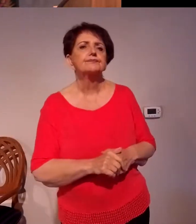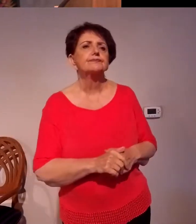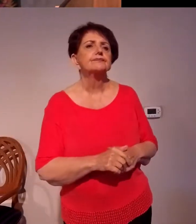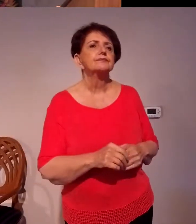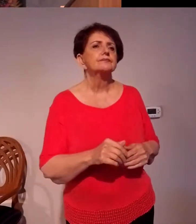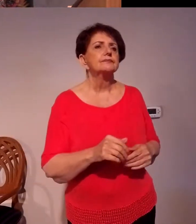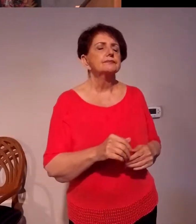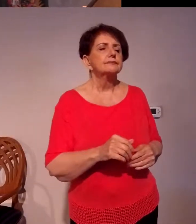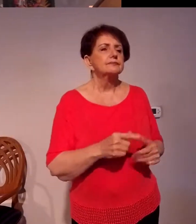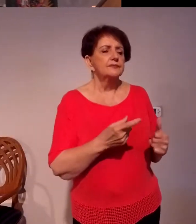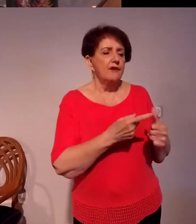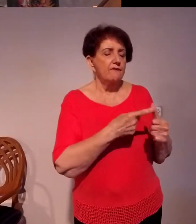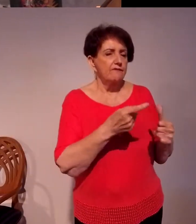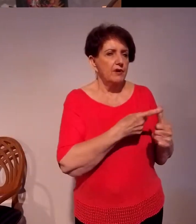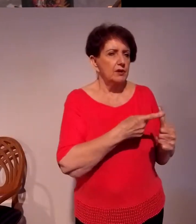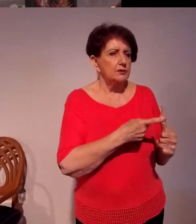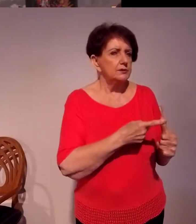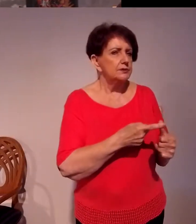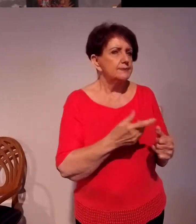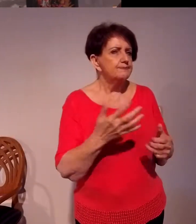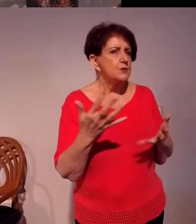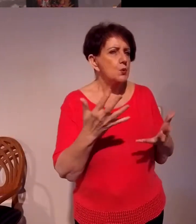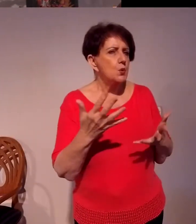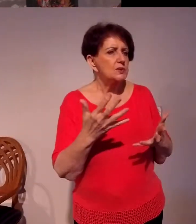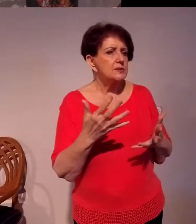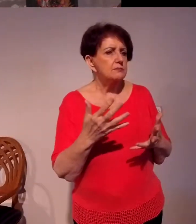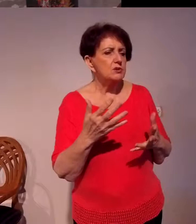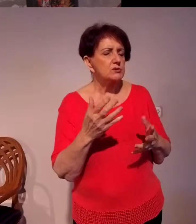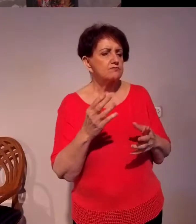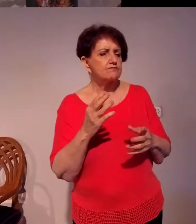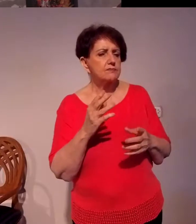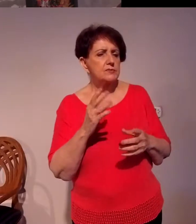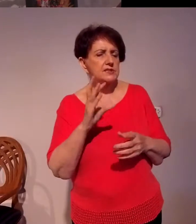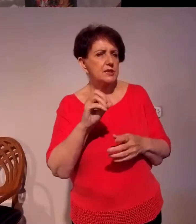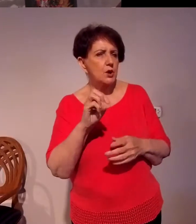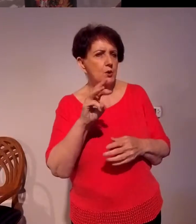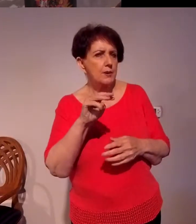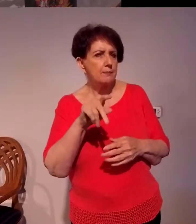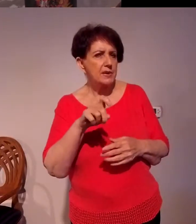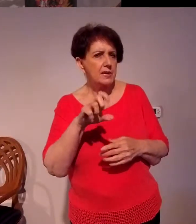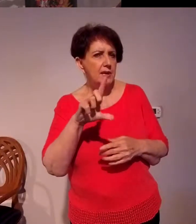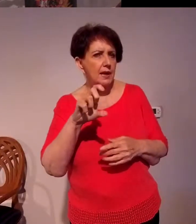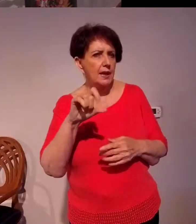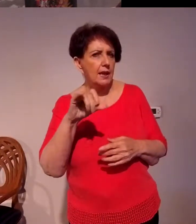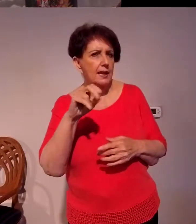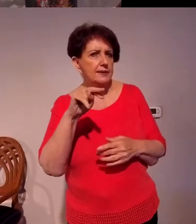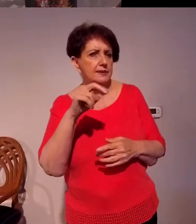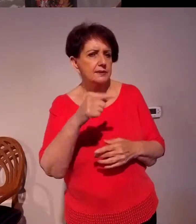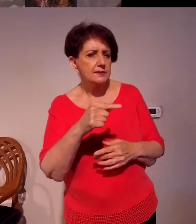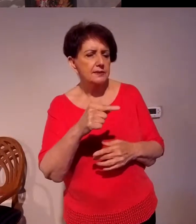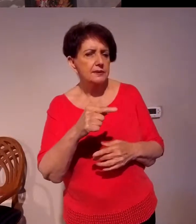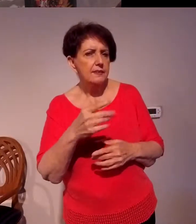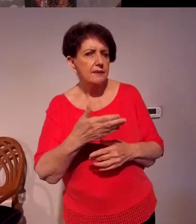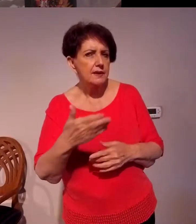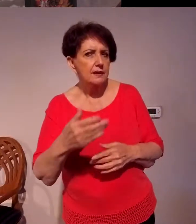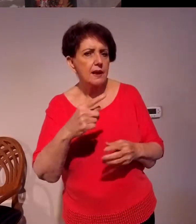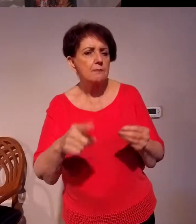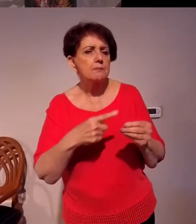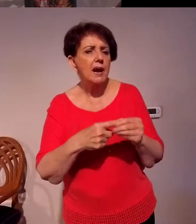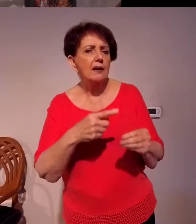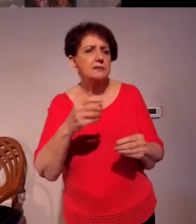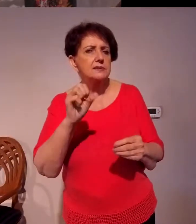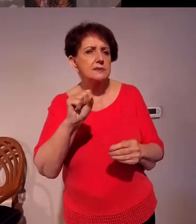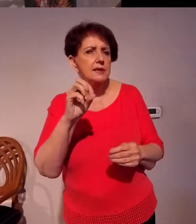What is the most compelling thing about Science of Mind? Or another way of asking the question,